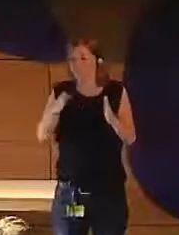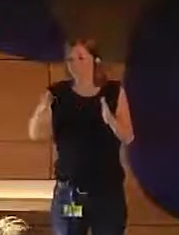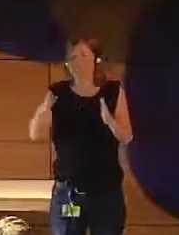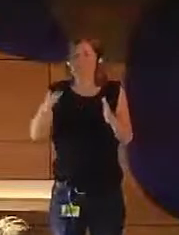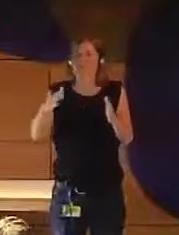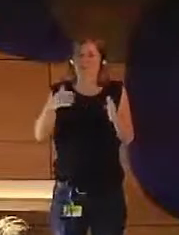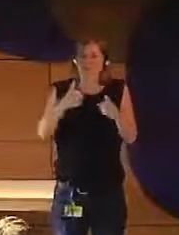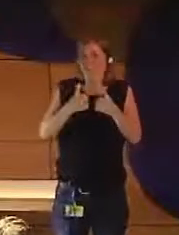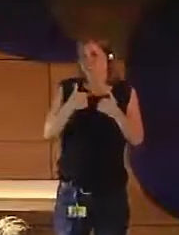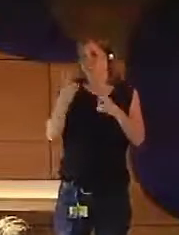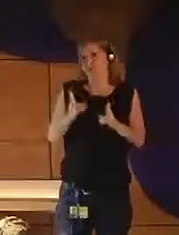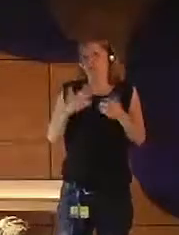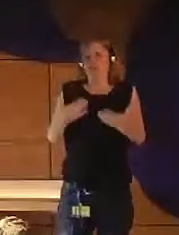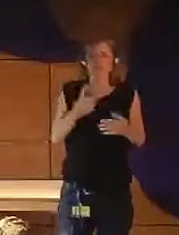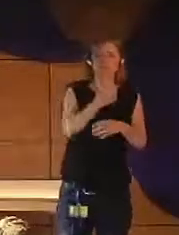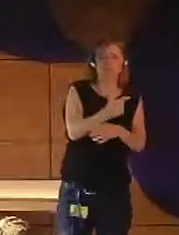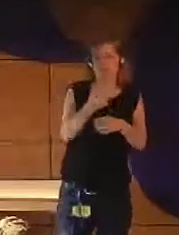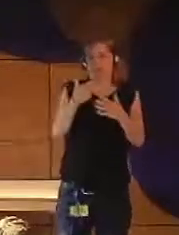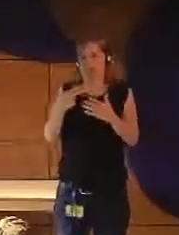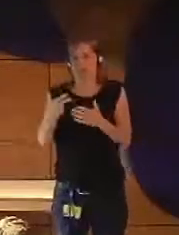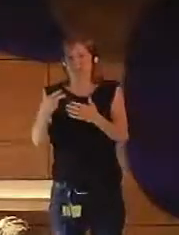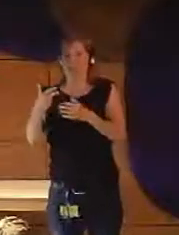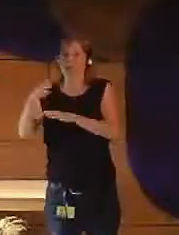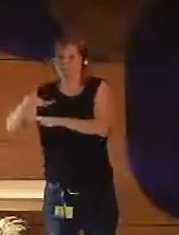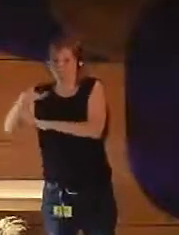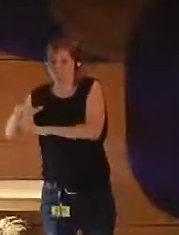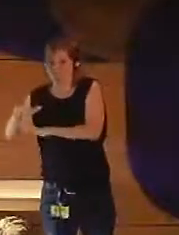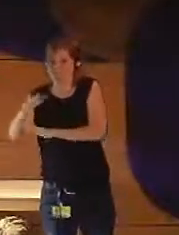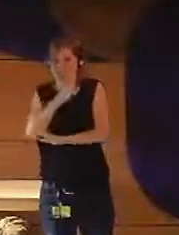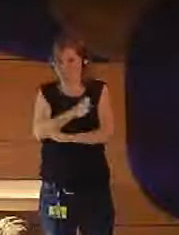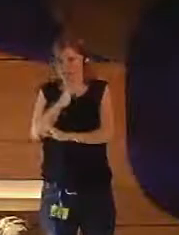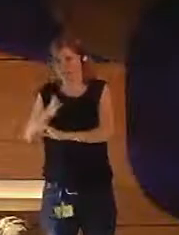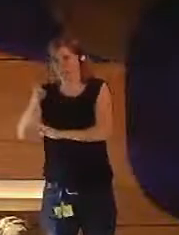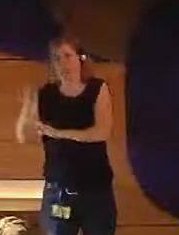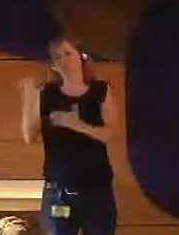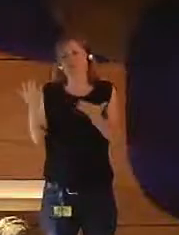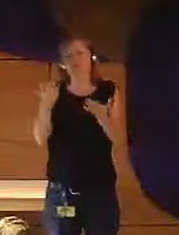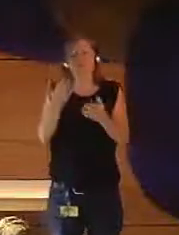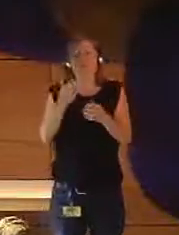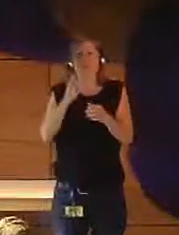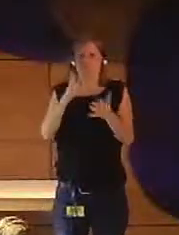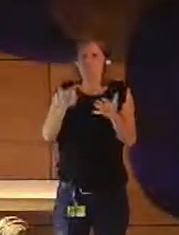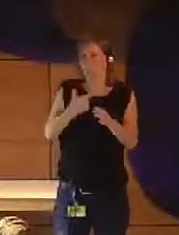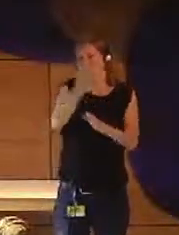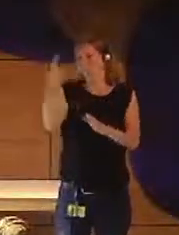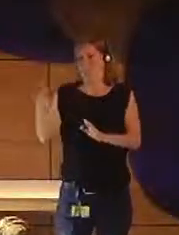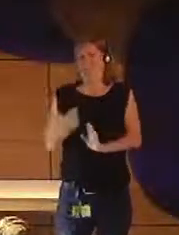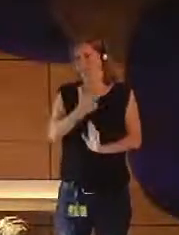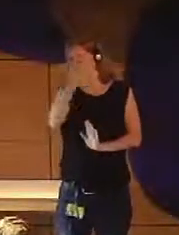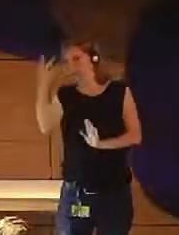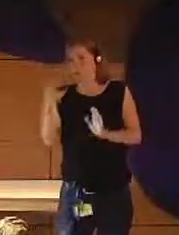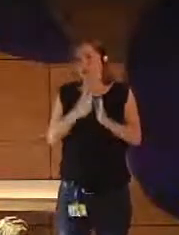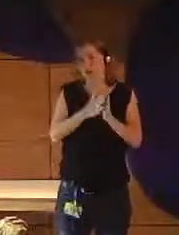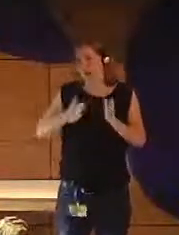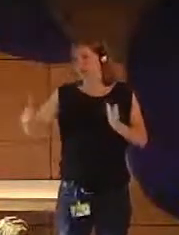them through over 2 to 3 years. So the 2